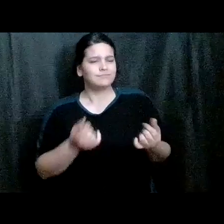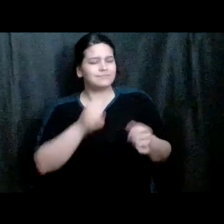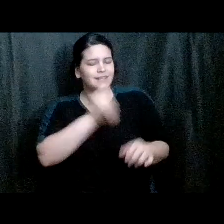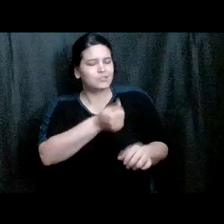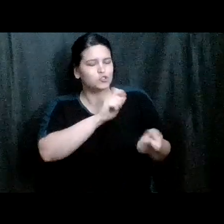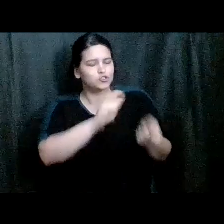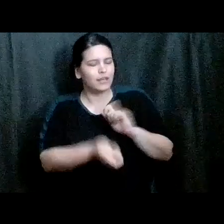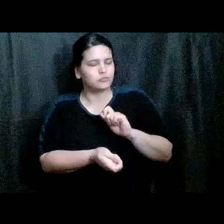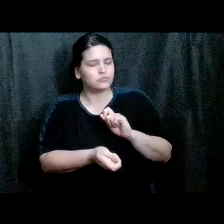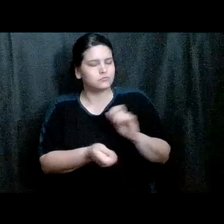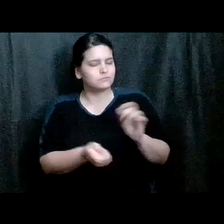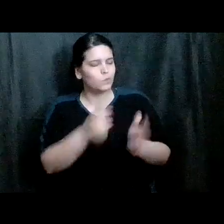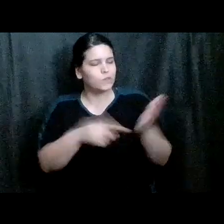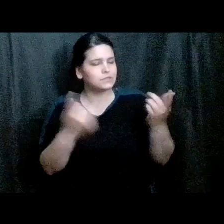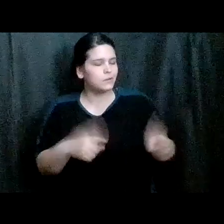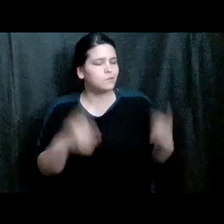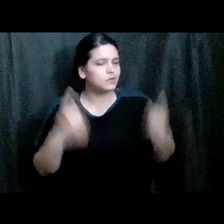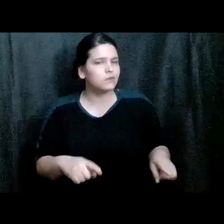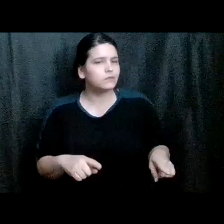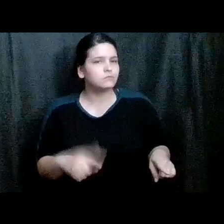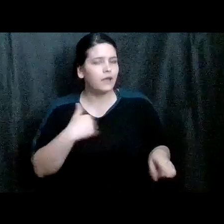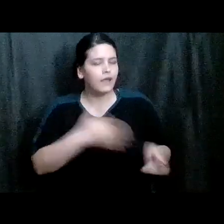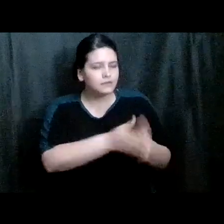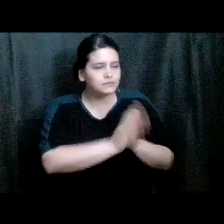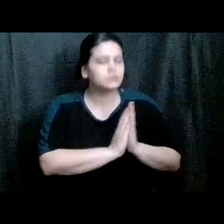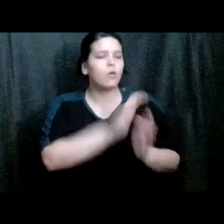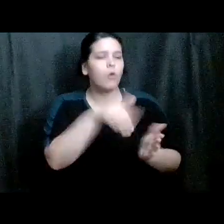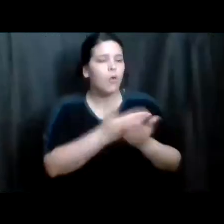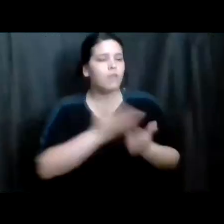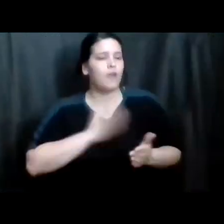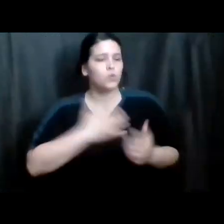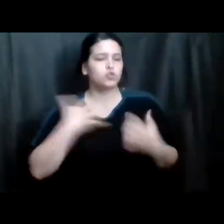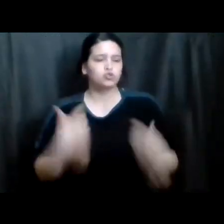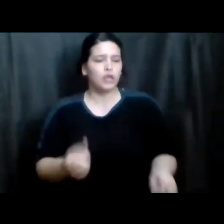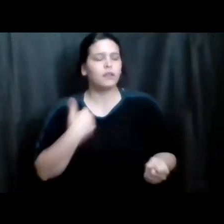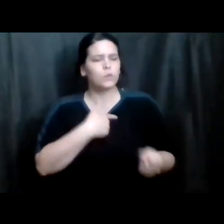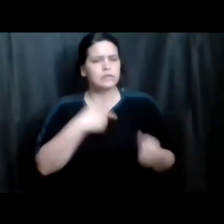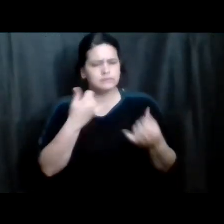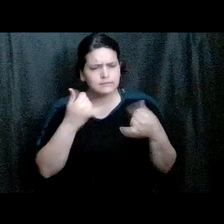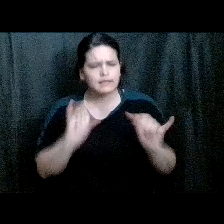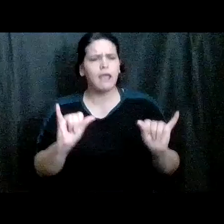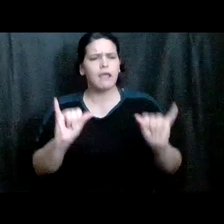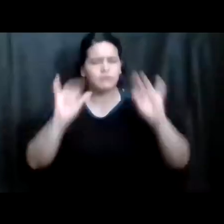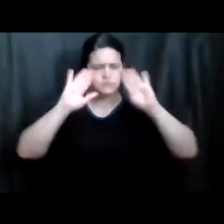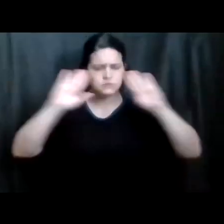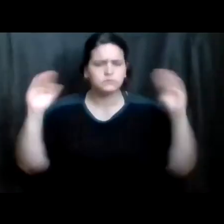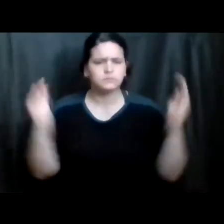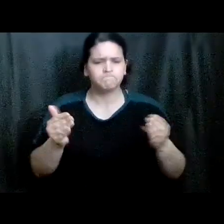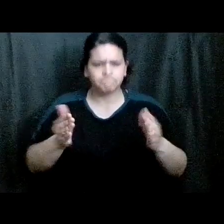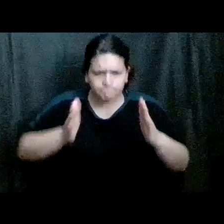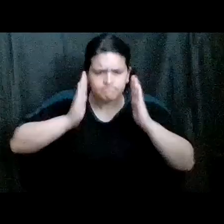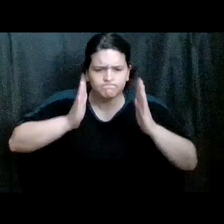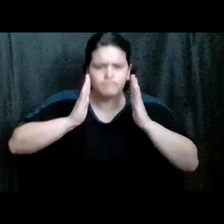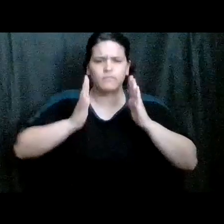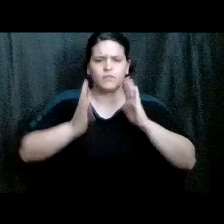ask, with all of our collective strength, that we stay vigilant, that we stay informed, that we